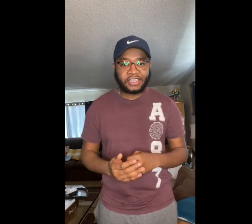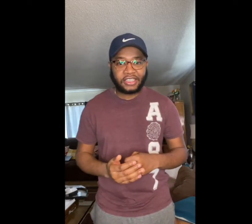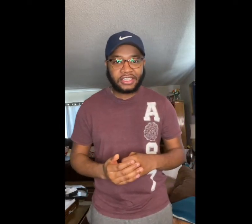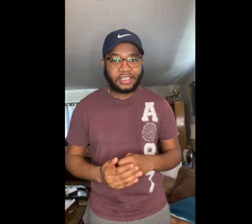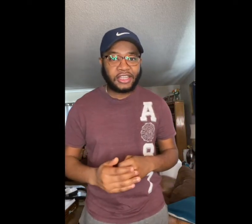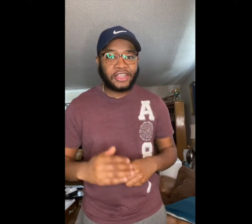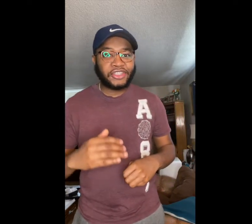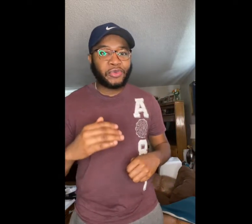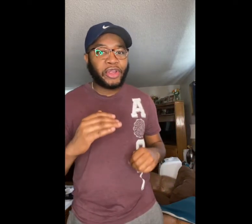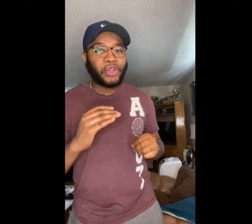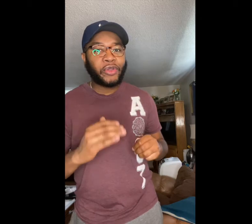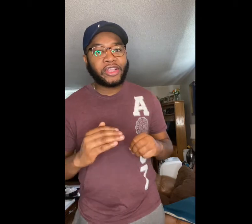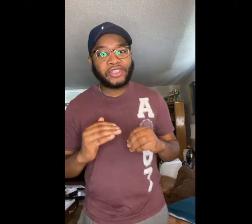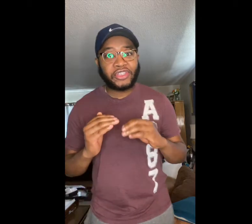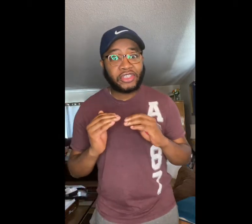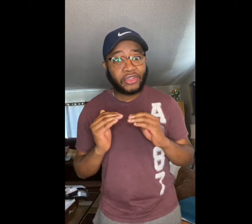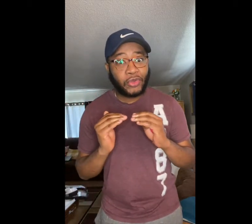conversations. So we're going to just go